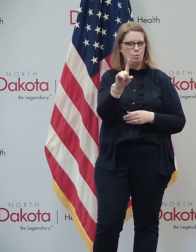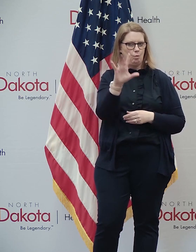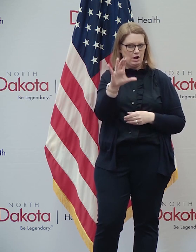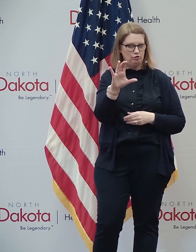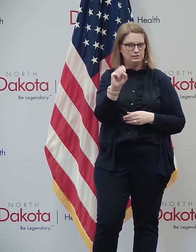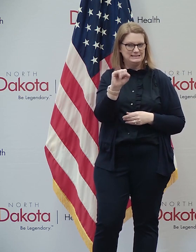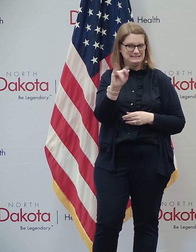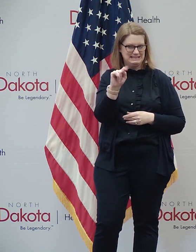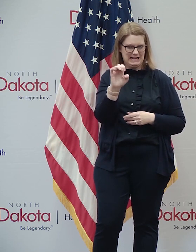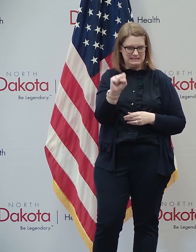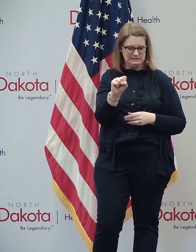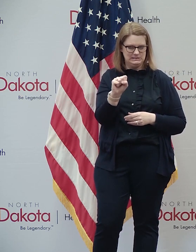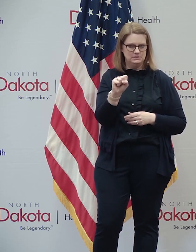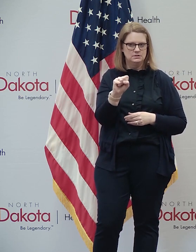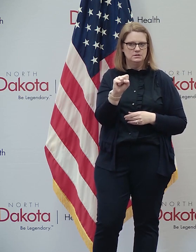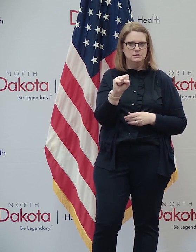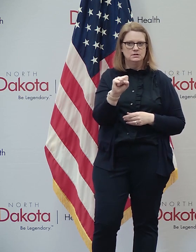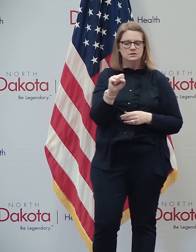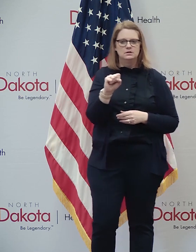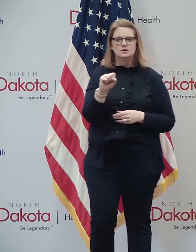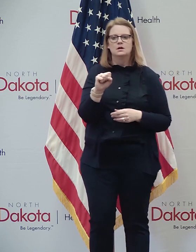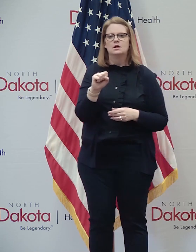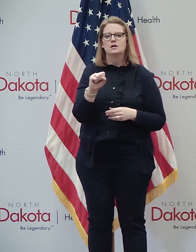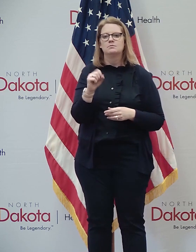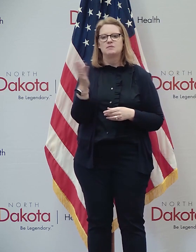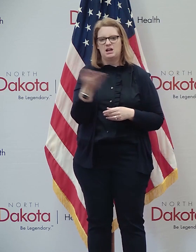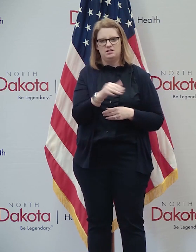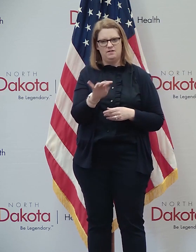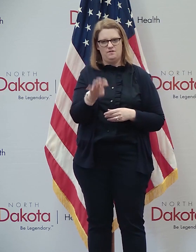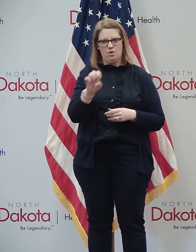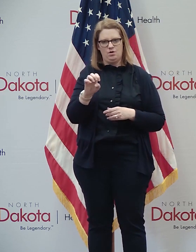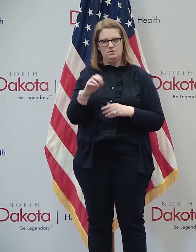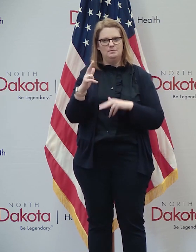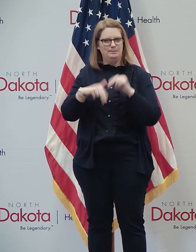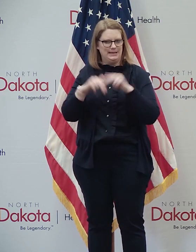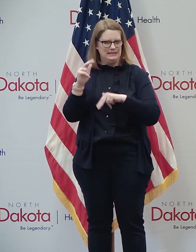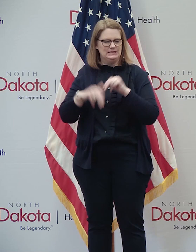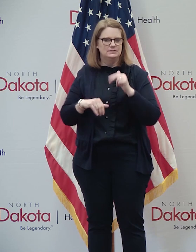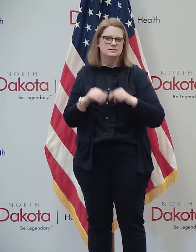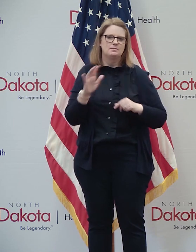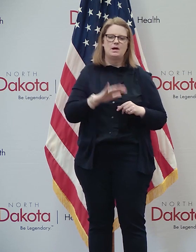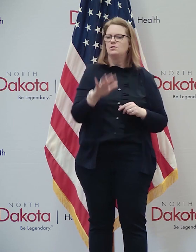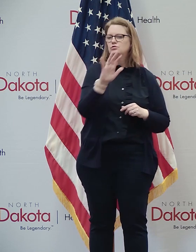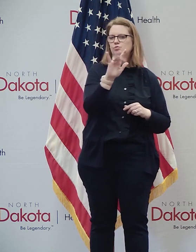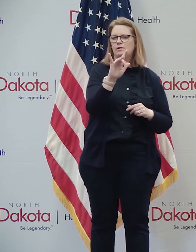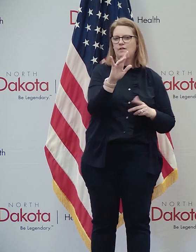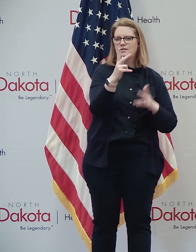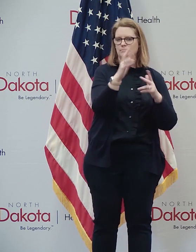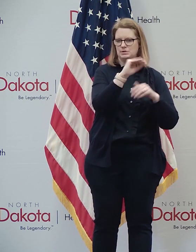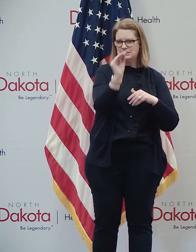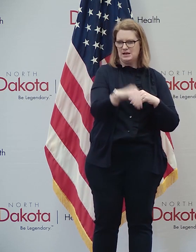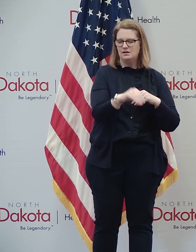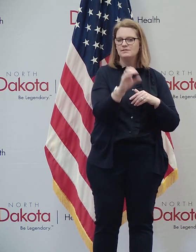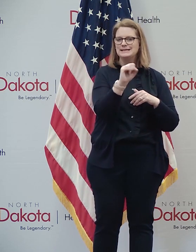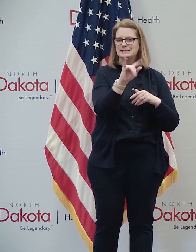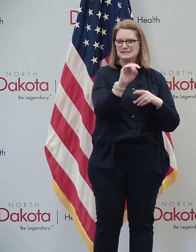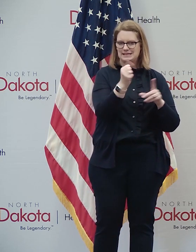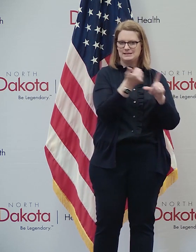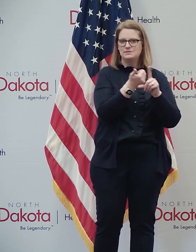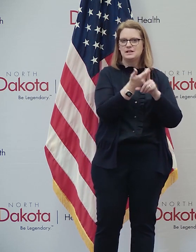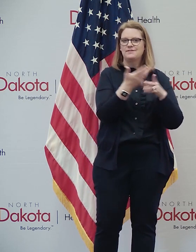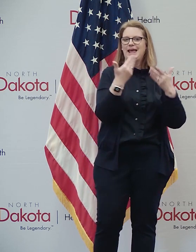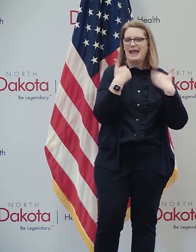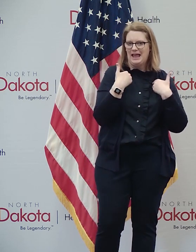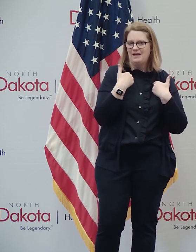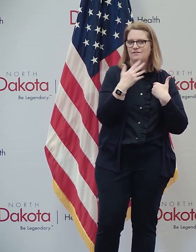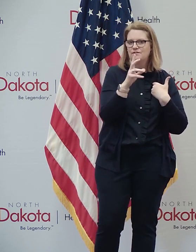that work with regard to the behind the wheel portion of the class? So yes, I just checked on the number of driver's ed